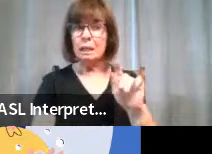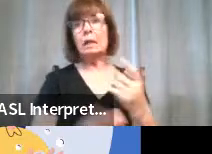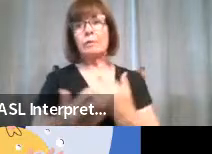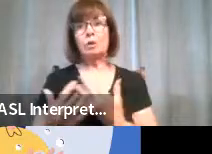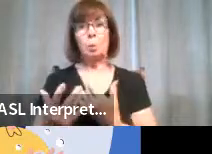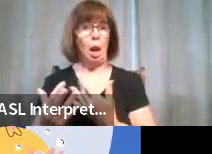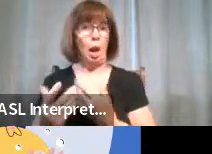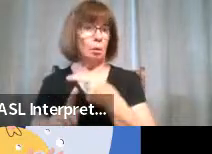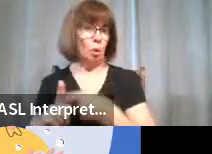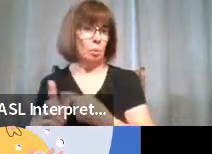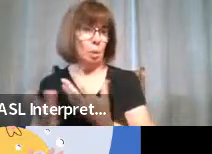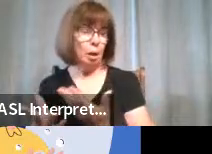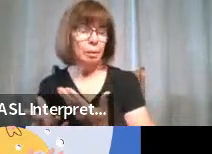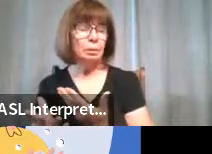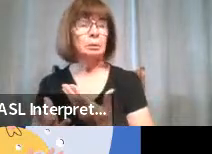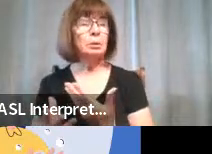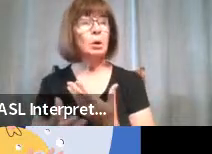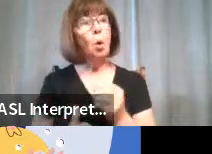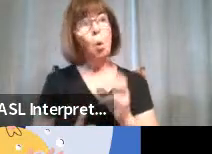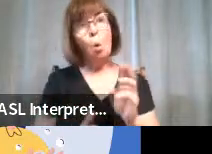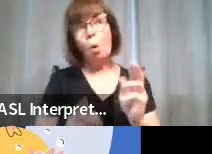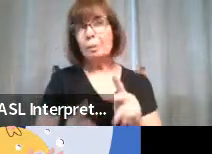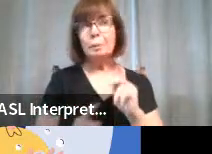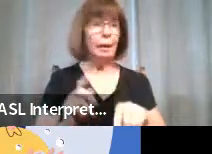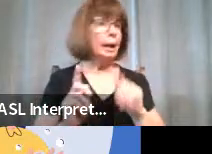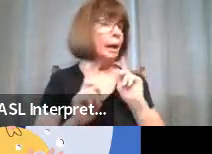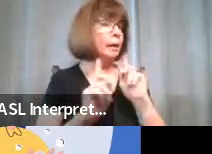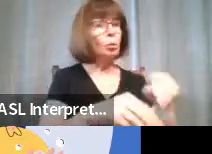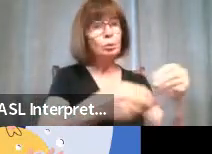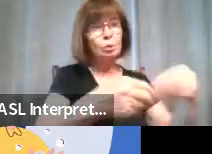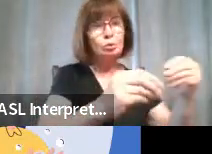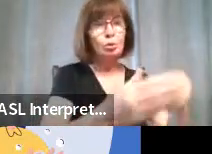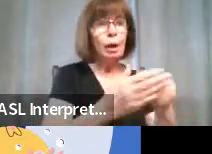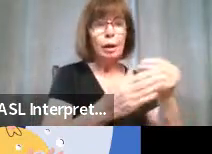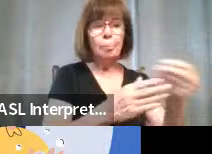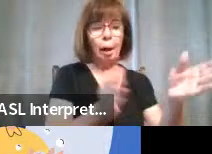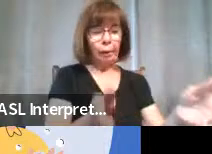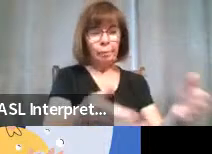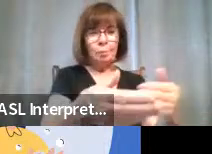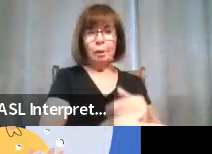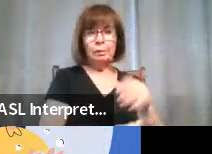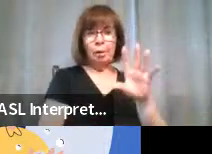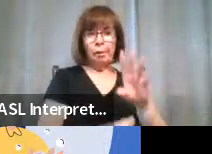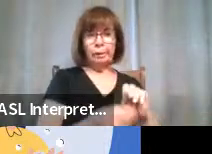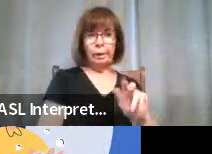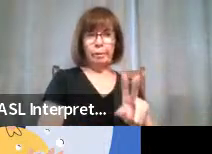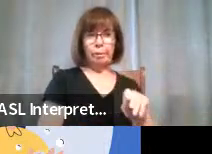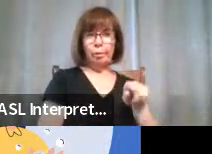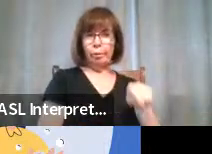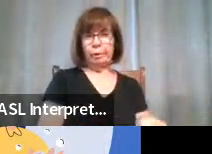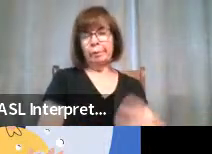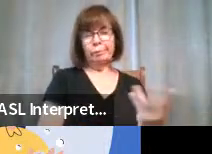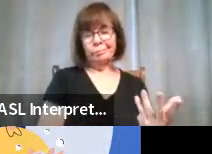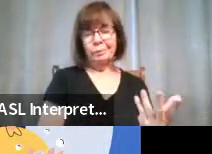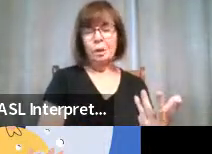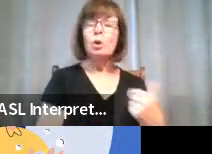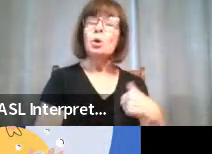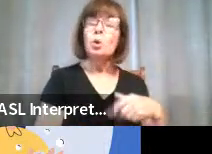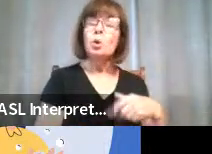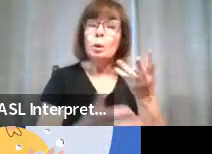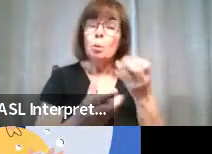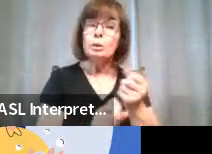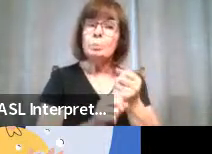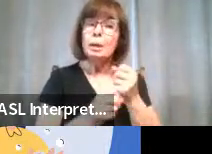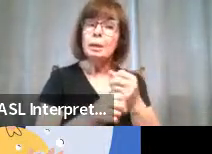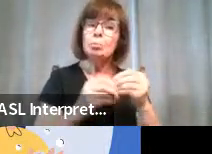or even for folks who cannot go to Walgreens and buy a $30 box. We wanted to make it accessible by